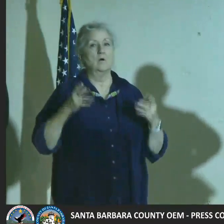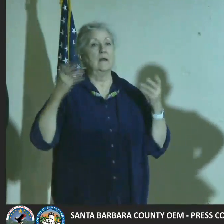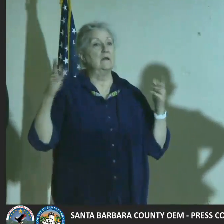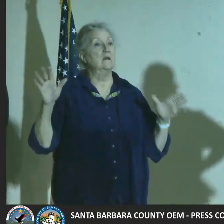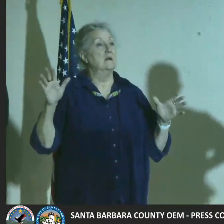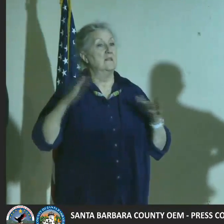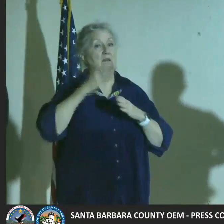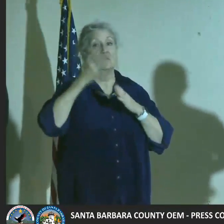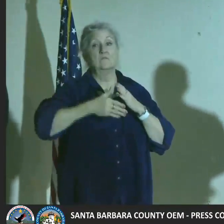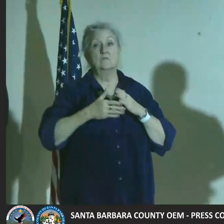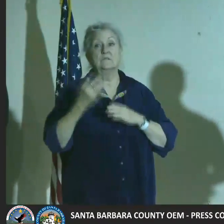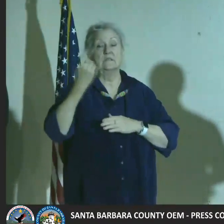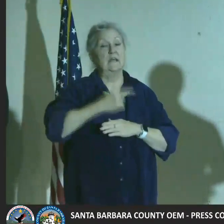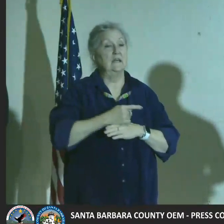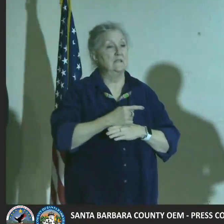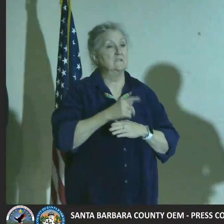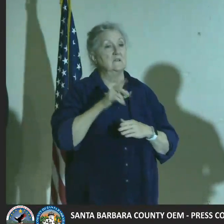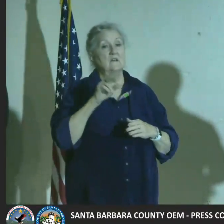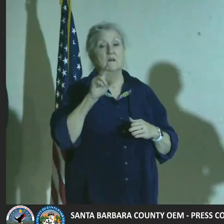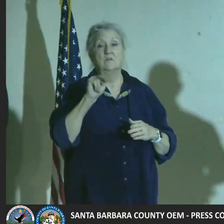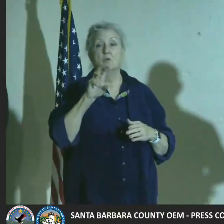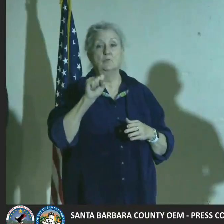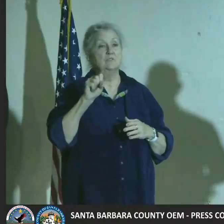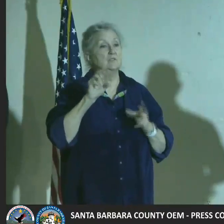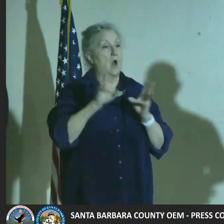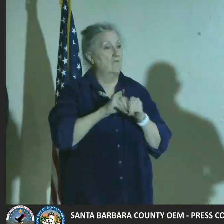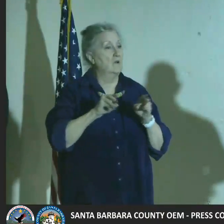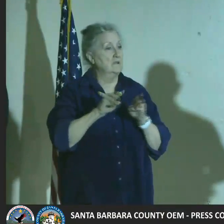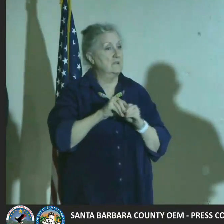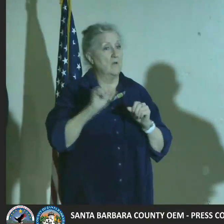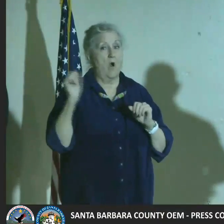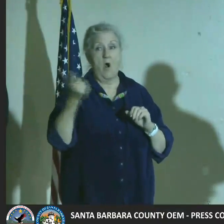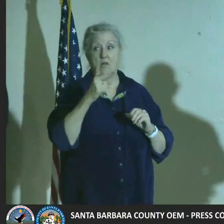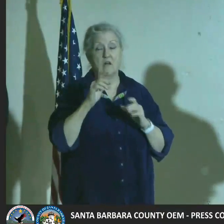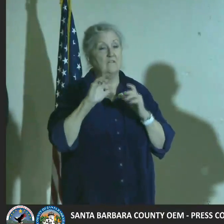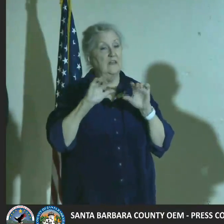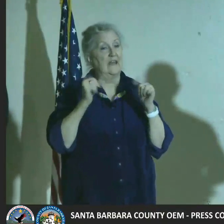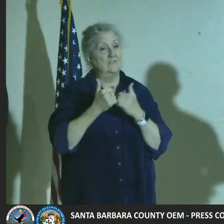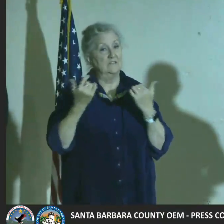Okay, that concludes today's news conference, and all of our agency